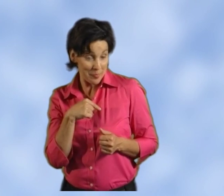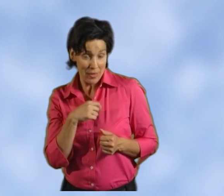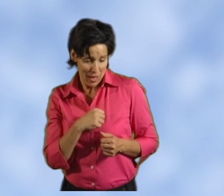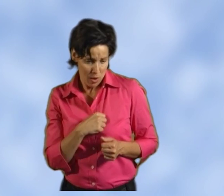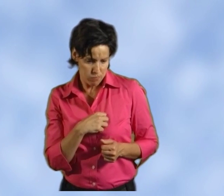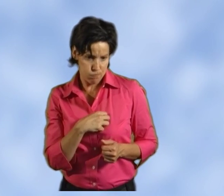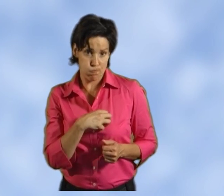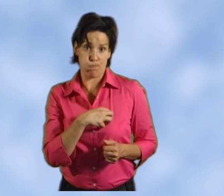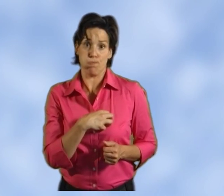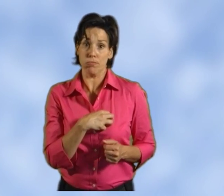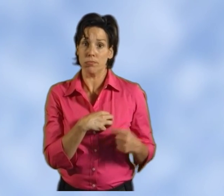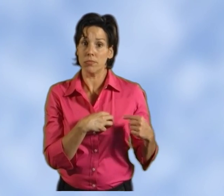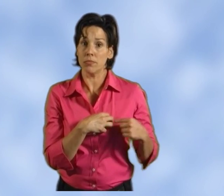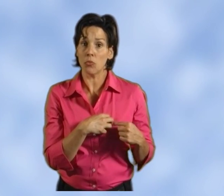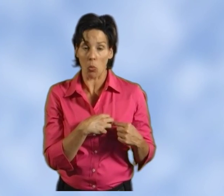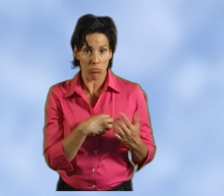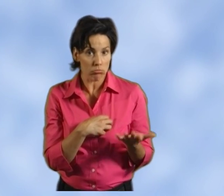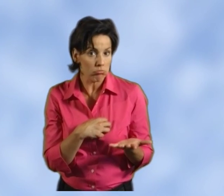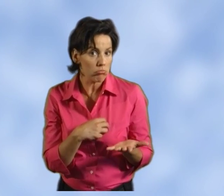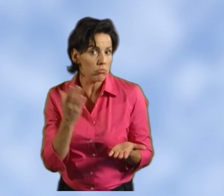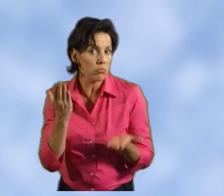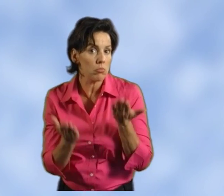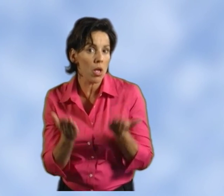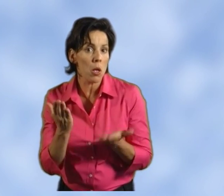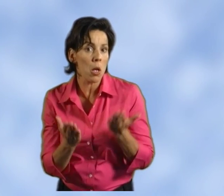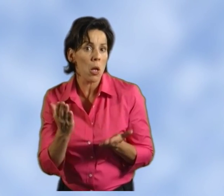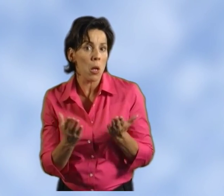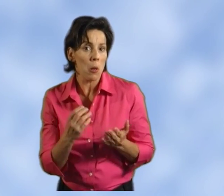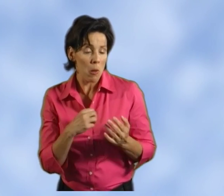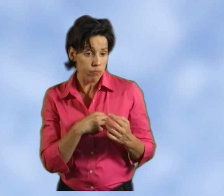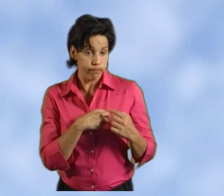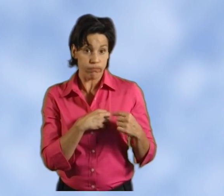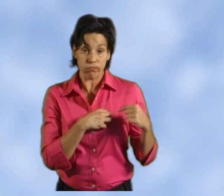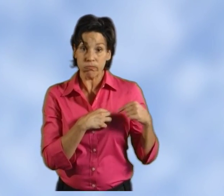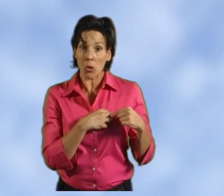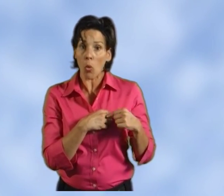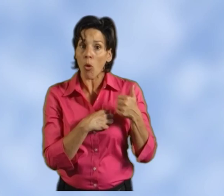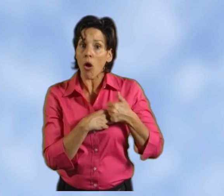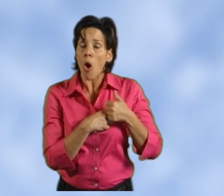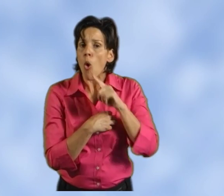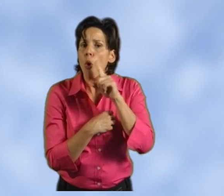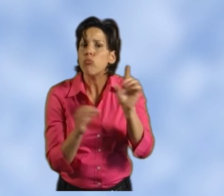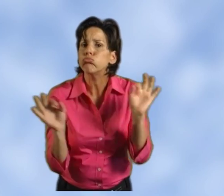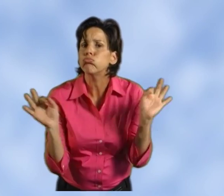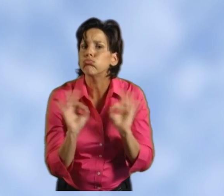First, remember that an abnormality may be benign